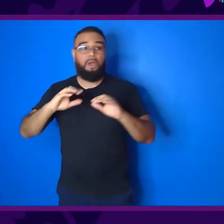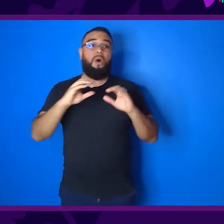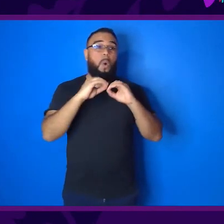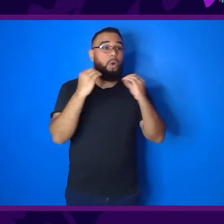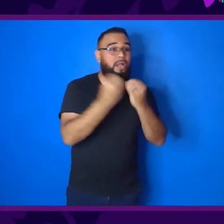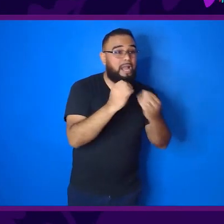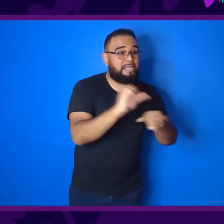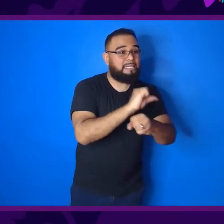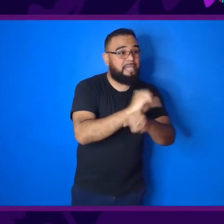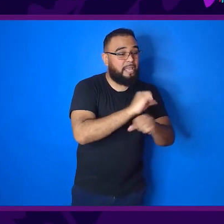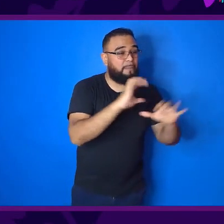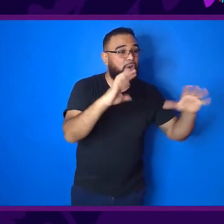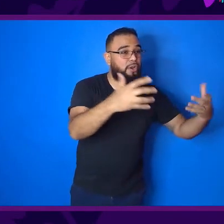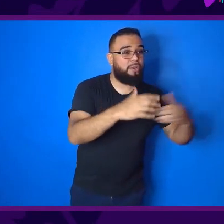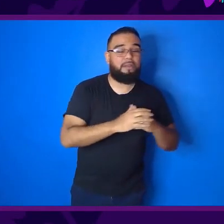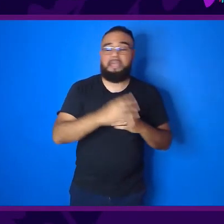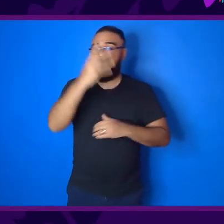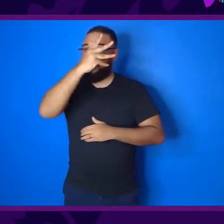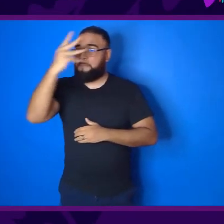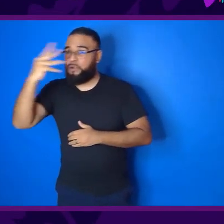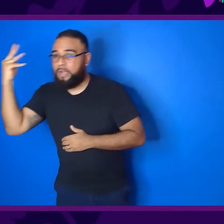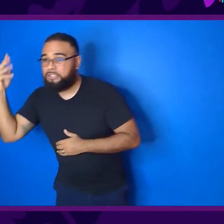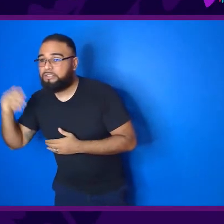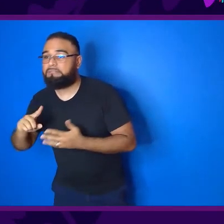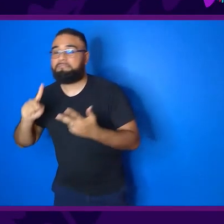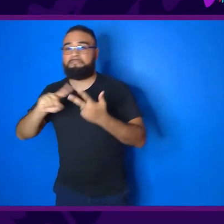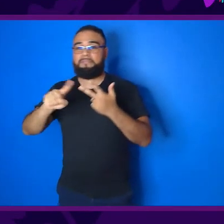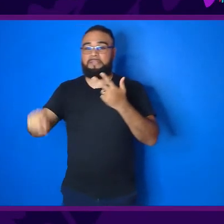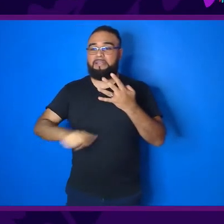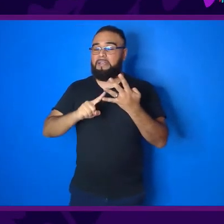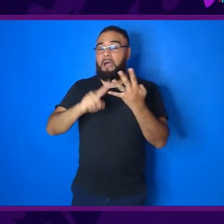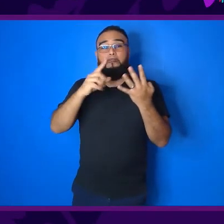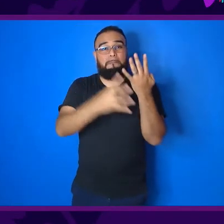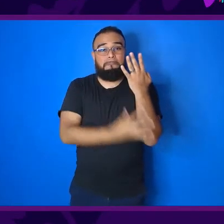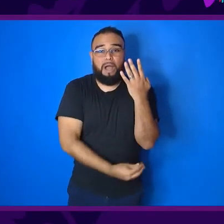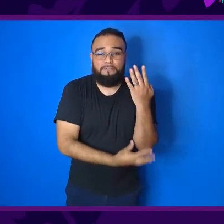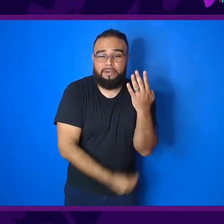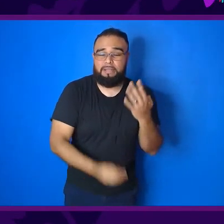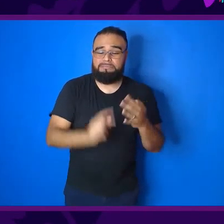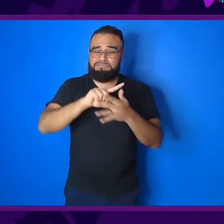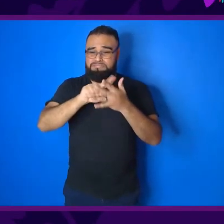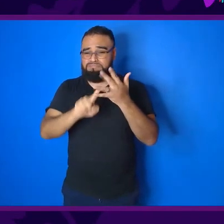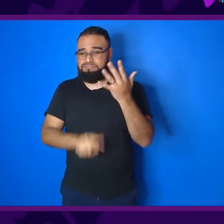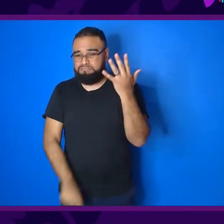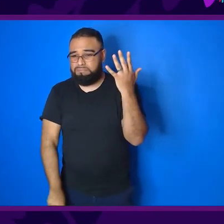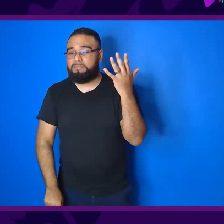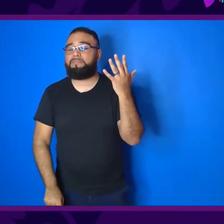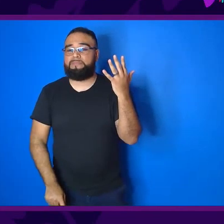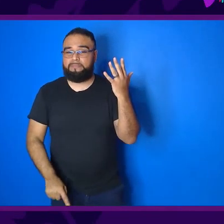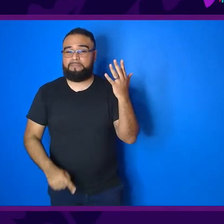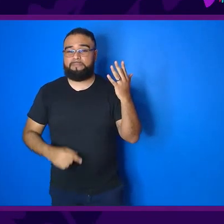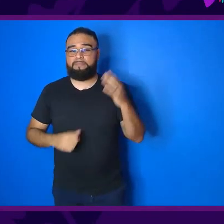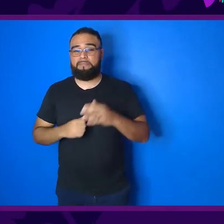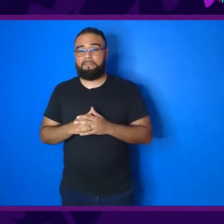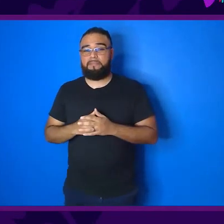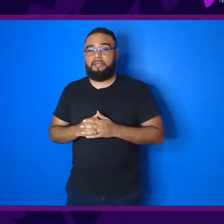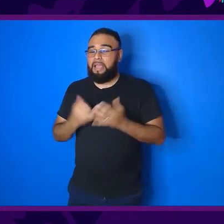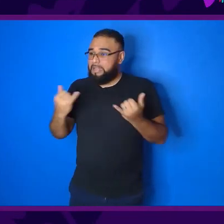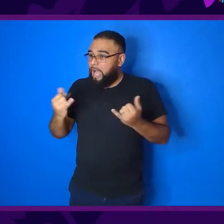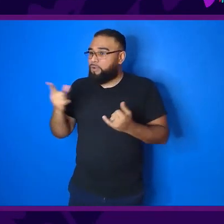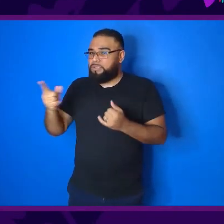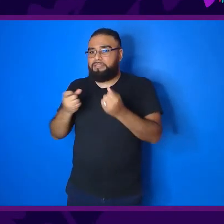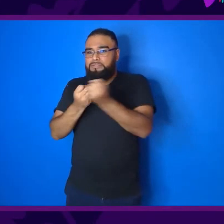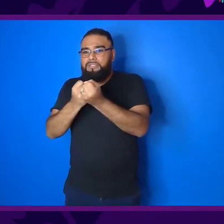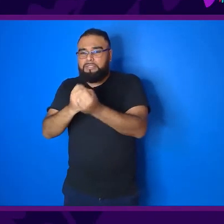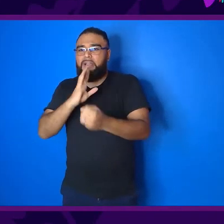immigration issues, whether we're talking about poverty. And now, guess who's in the leadership of talking about the census? Young people, get on.